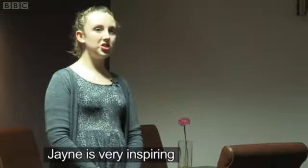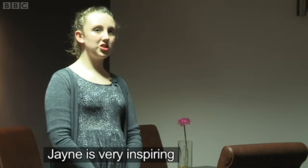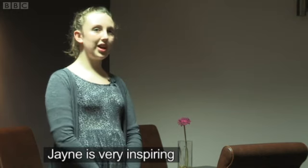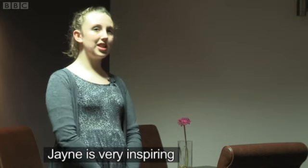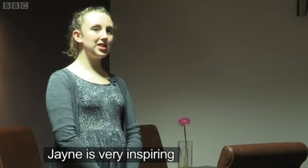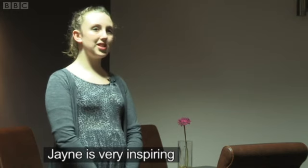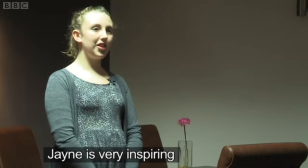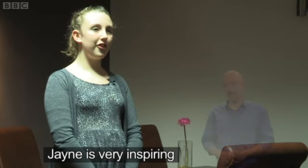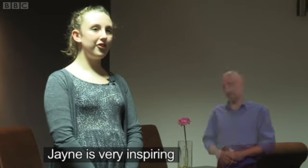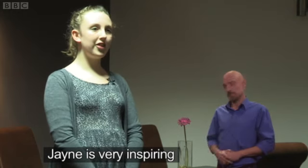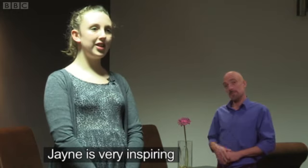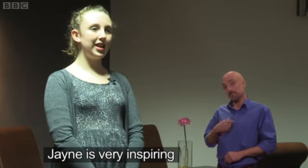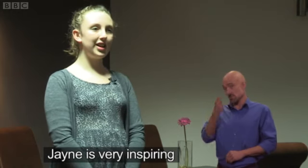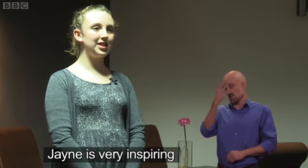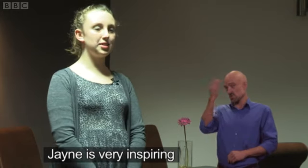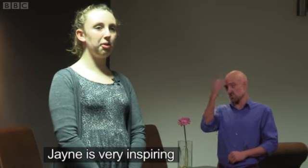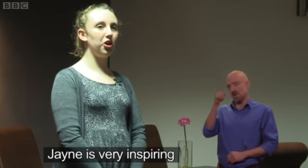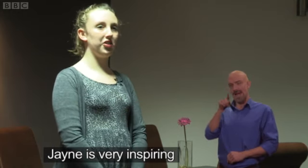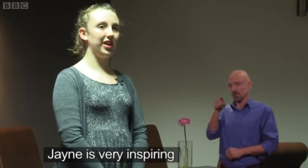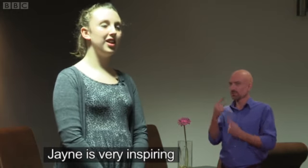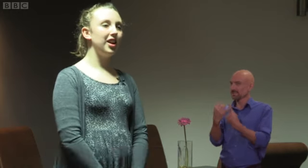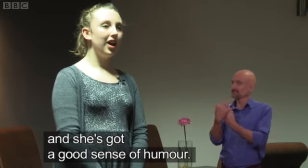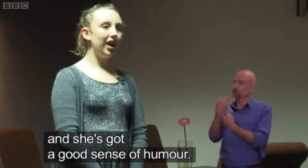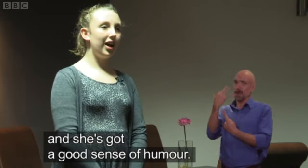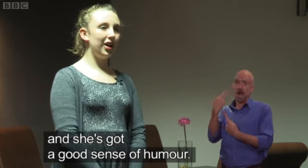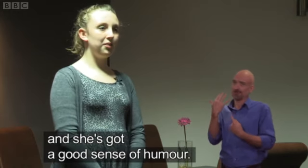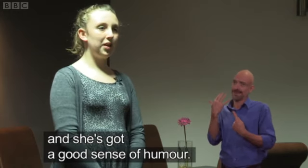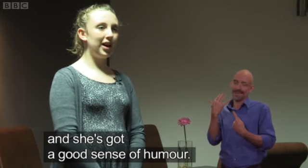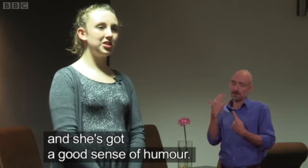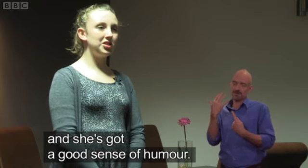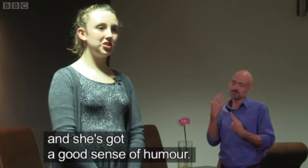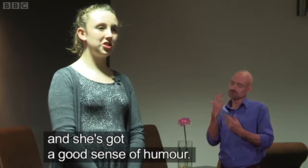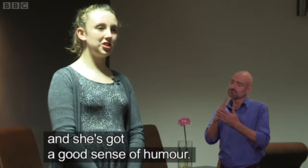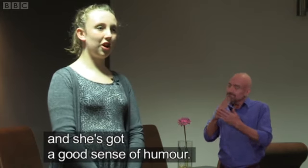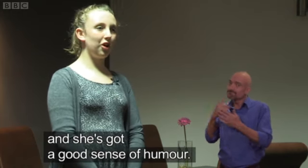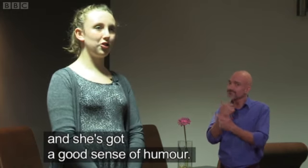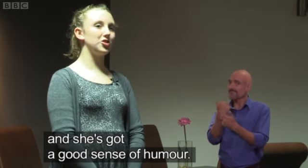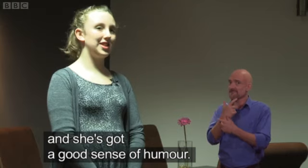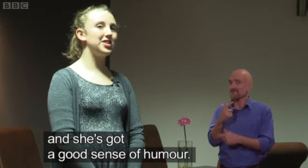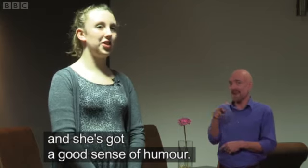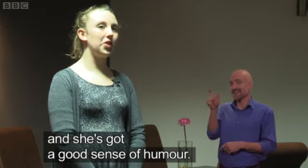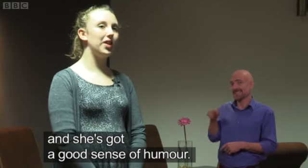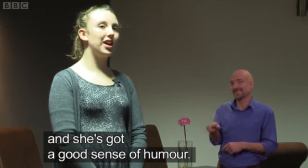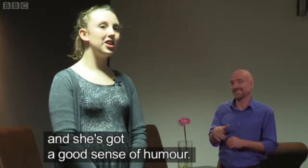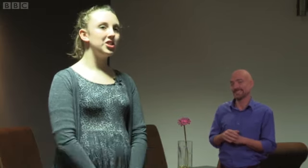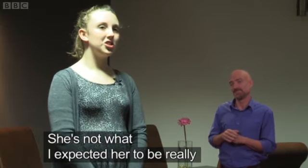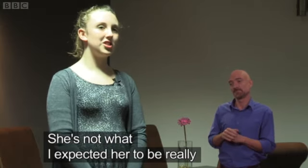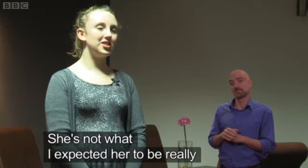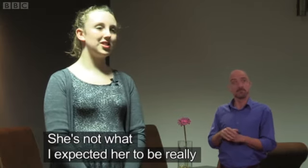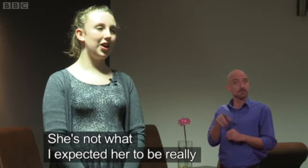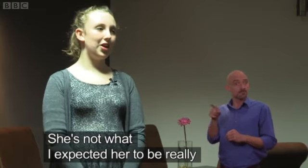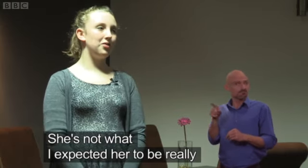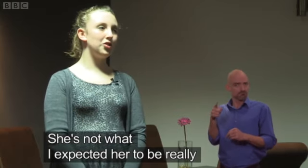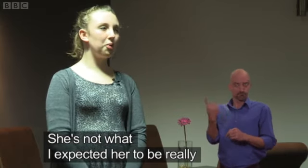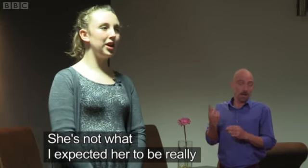Jayne is very inspiring, and she's got a good sense of humour. She's not what I expected